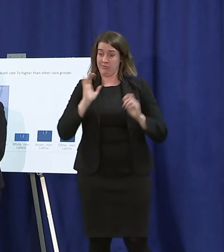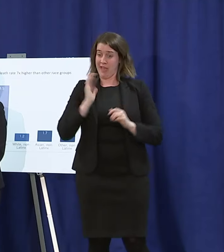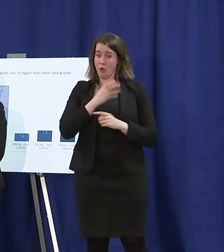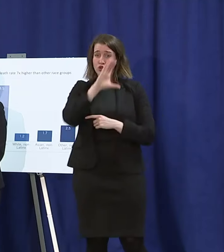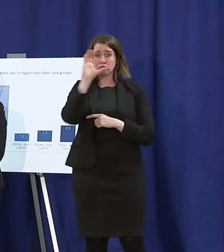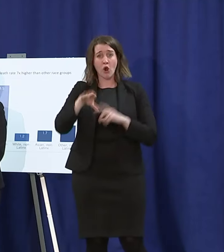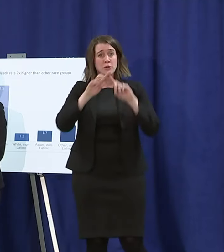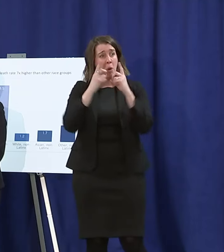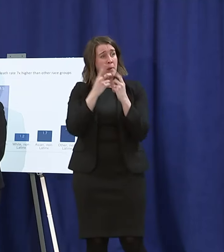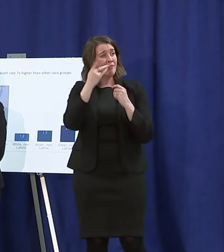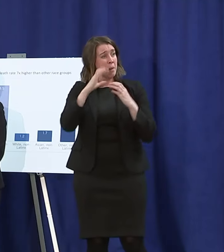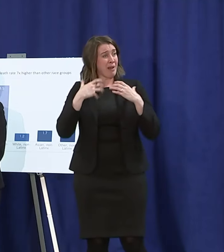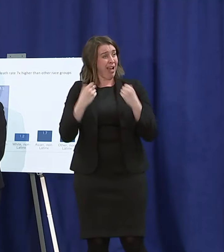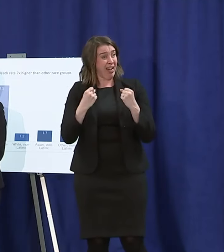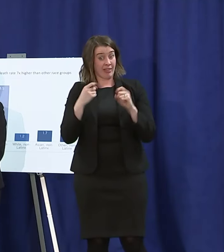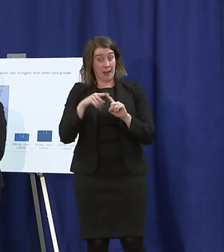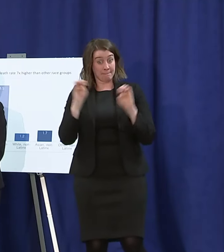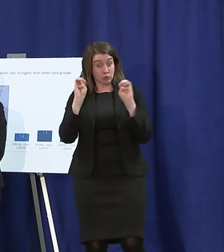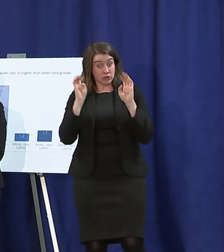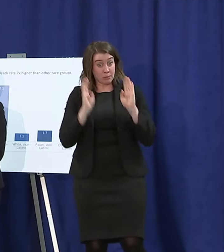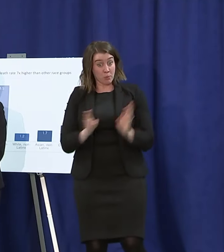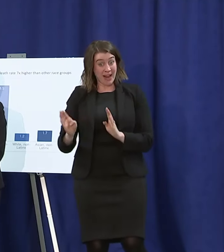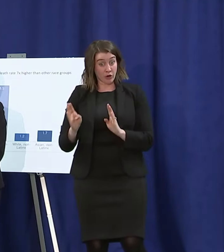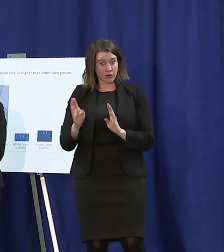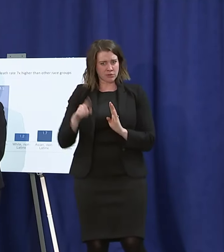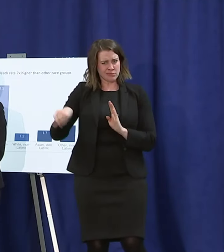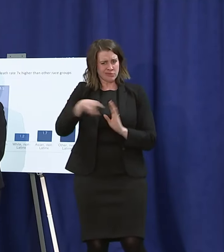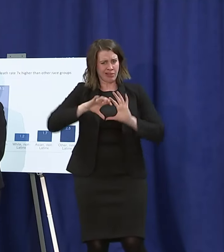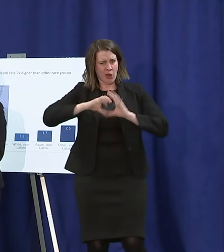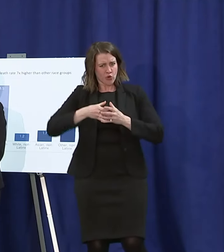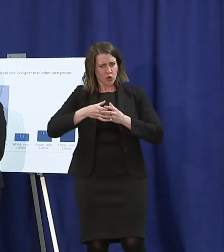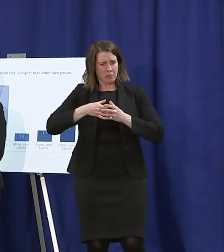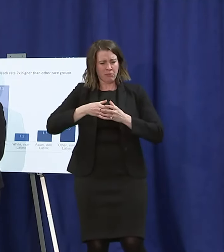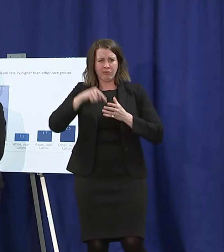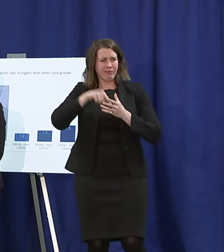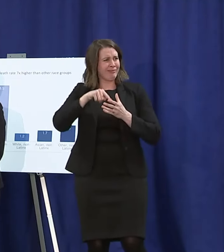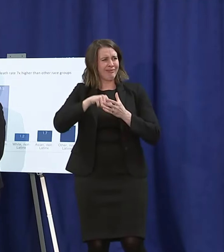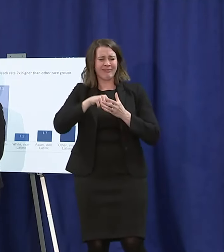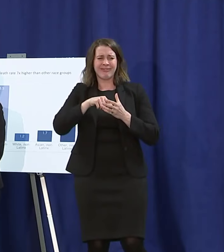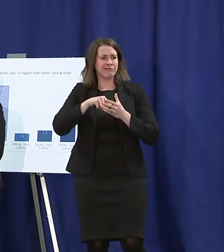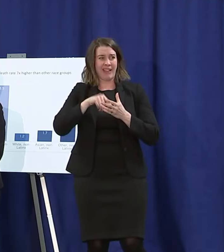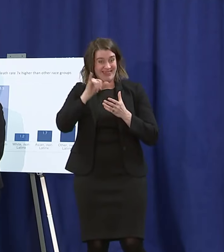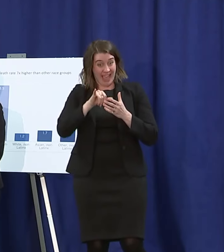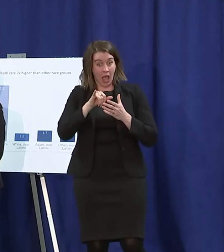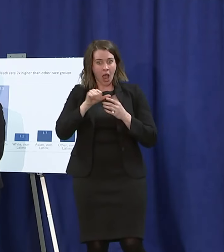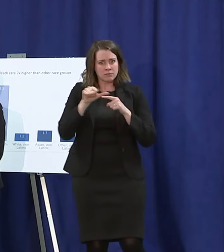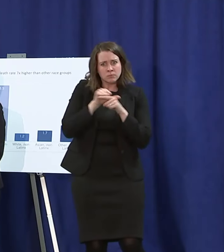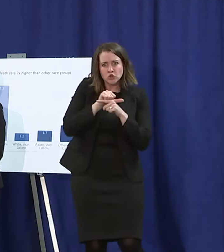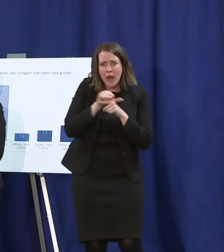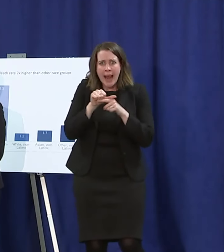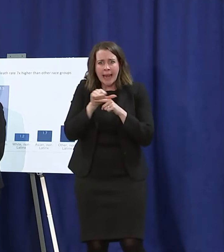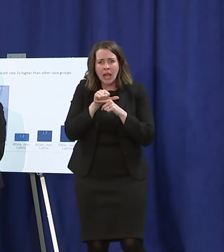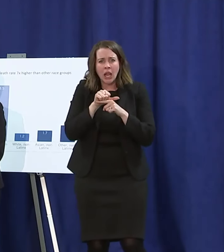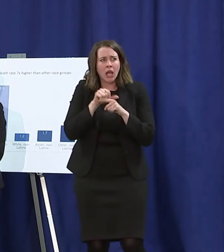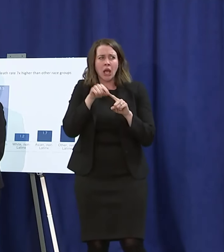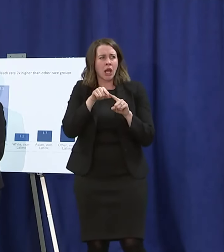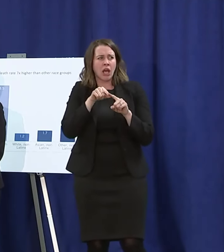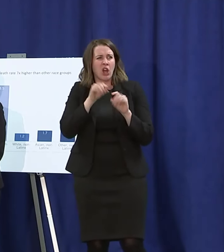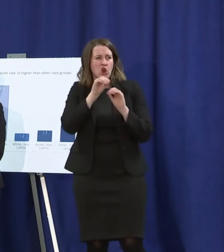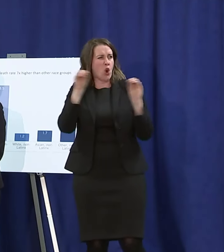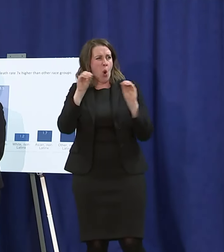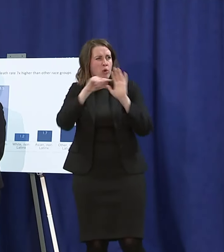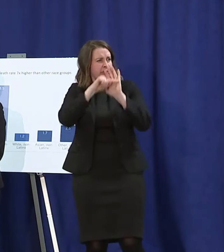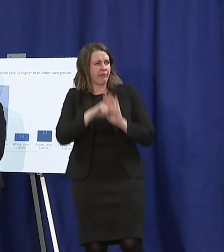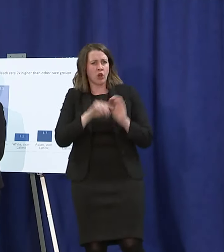Public Health, particularly our emergency preparedness program, and particularly anything related to that exercise, was in any way lacking.